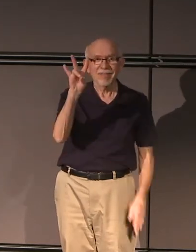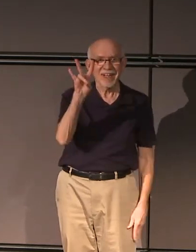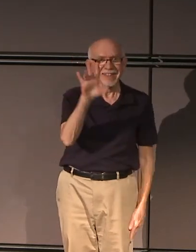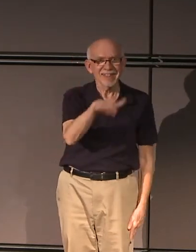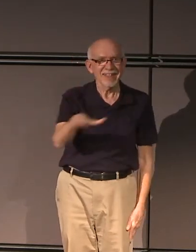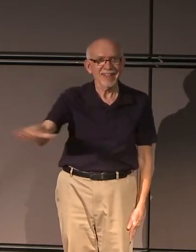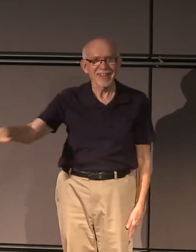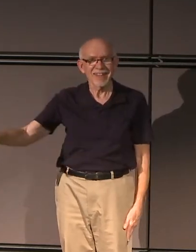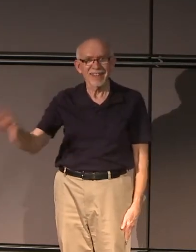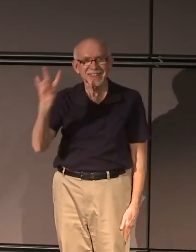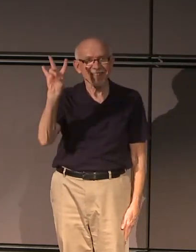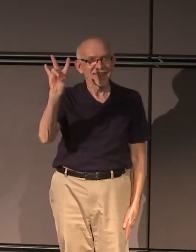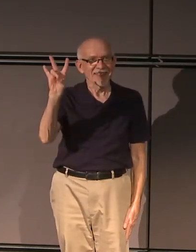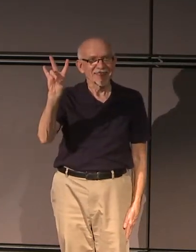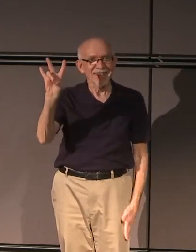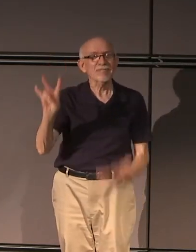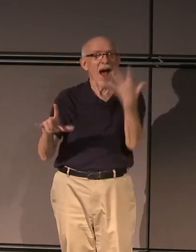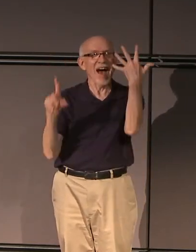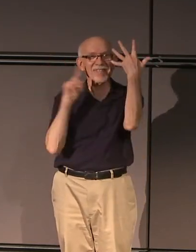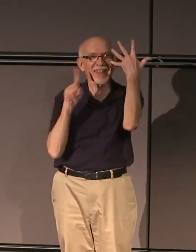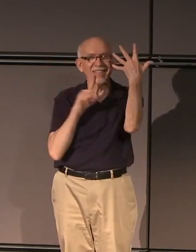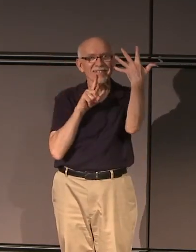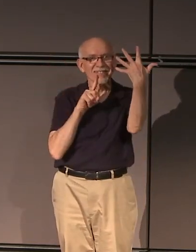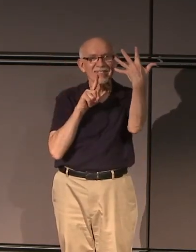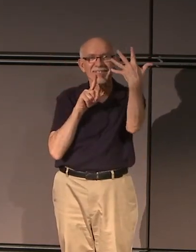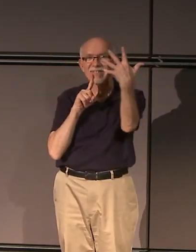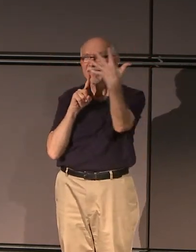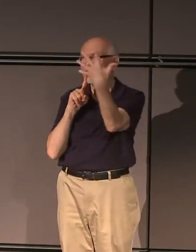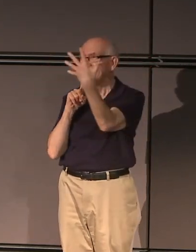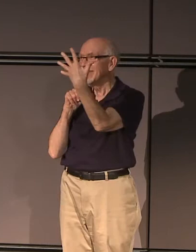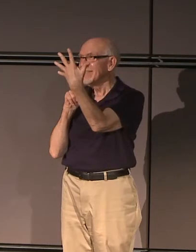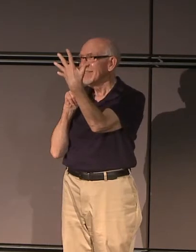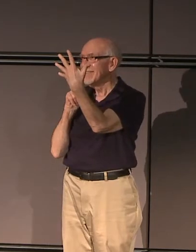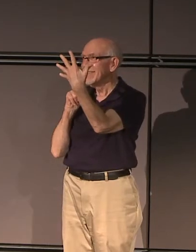They had altogether 7 children. 5 of us are deaf.